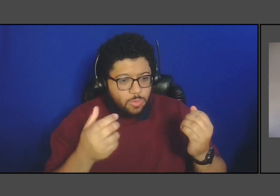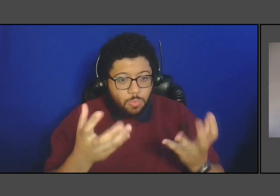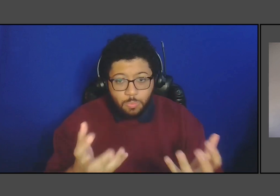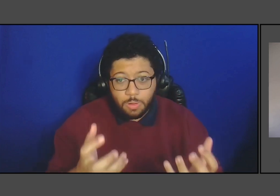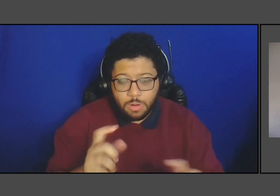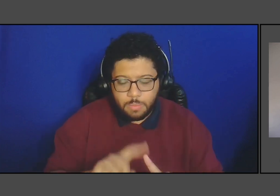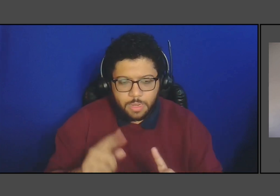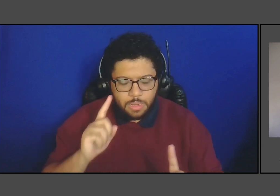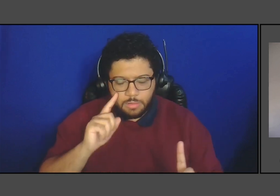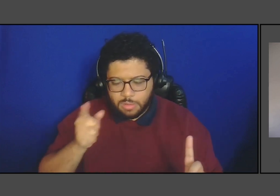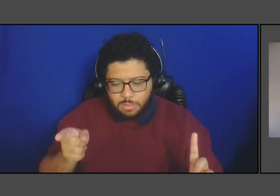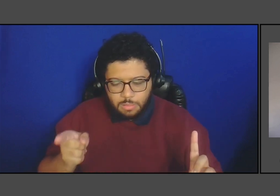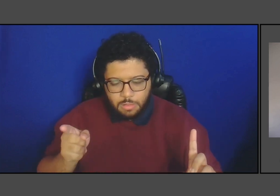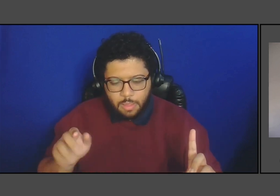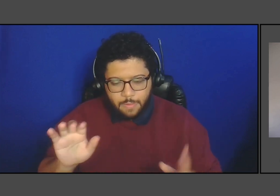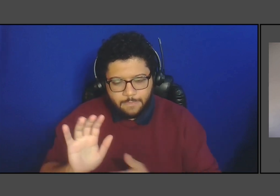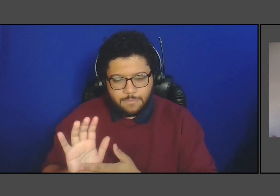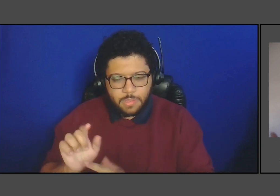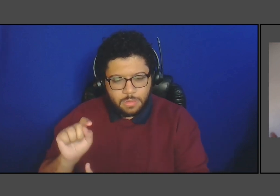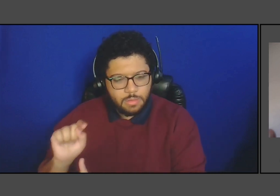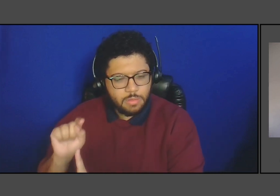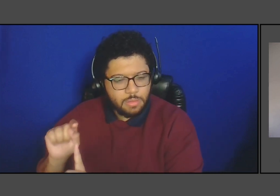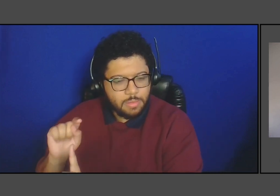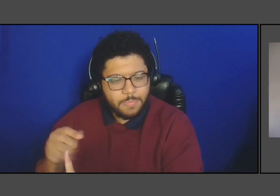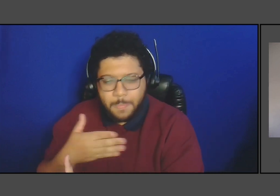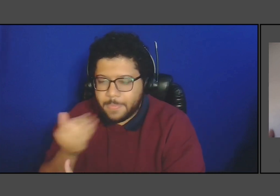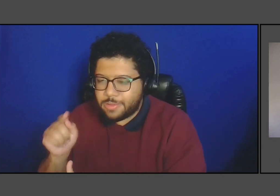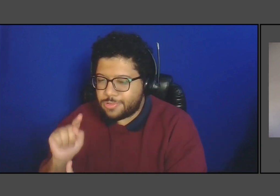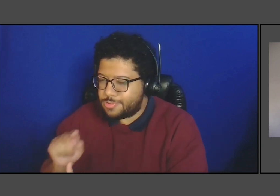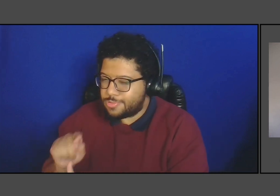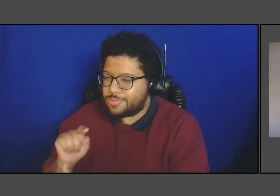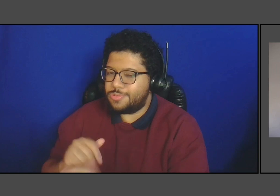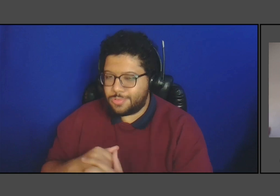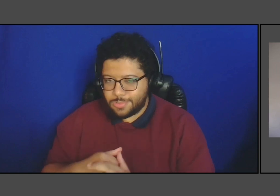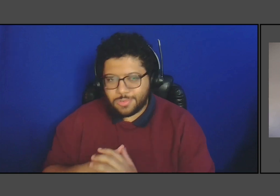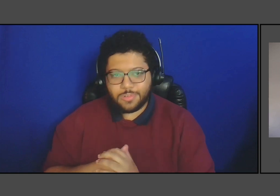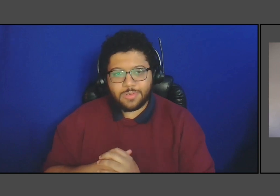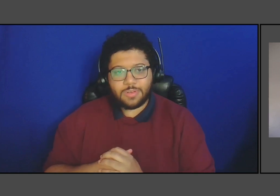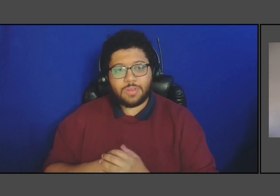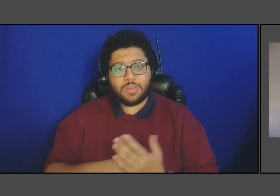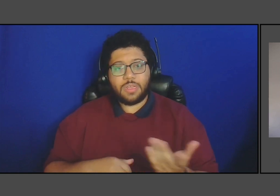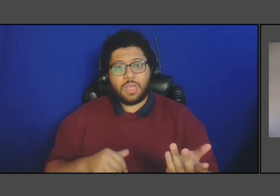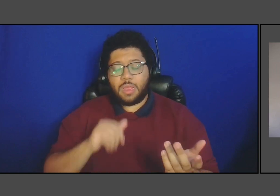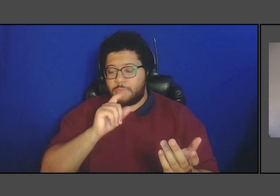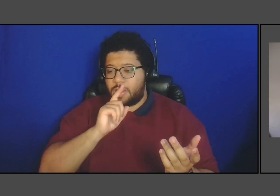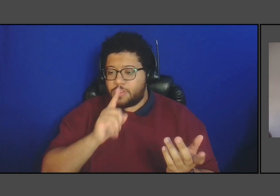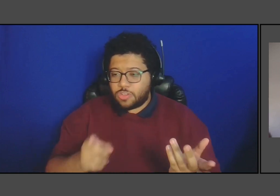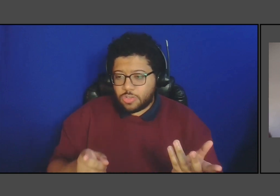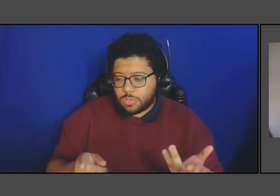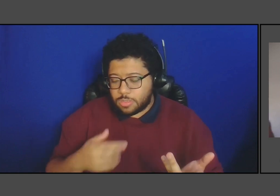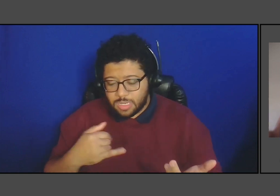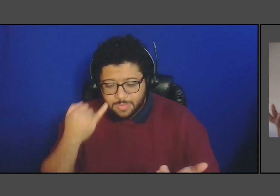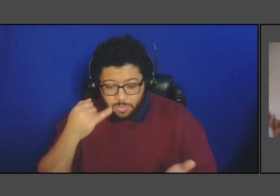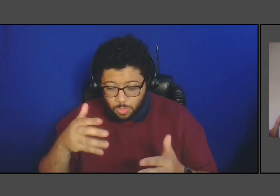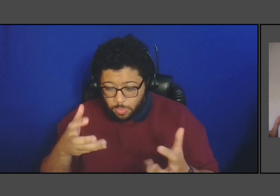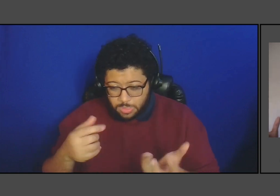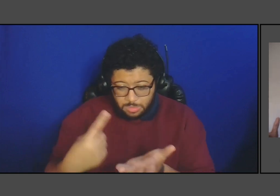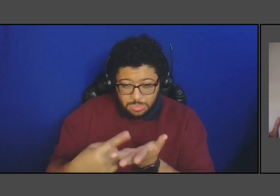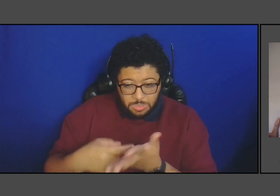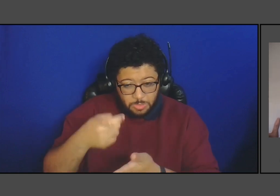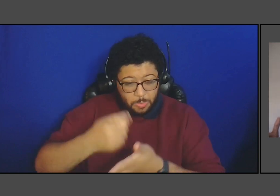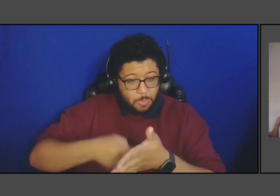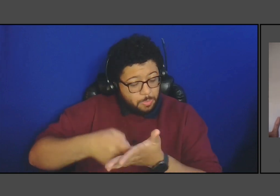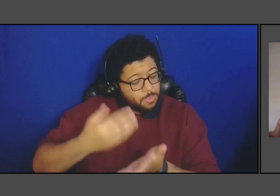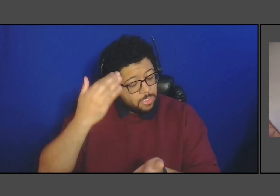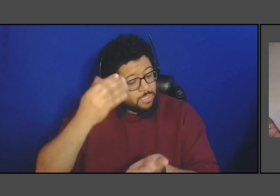way where I can best do it. I'm not sure if you're trying to get at like how expensive it is and the amount of people